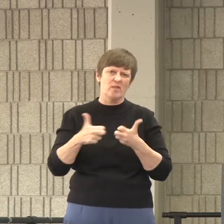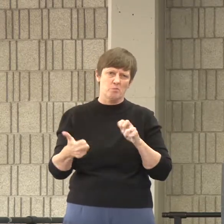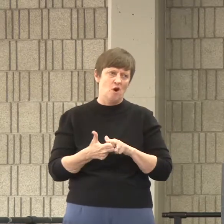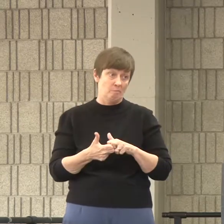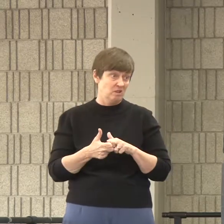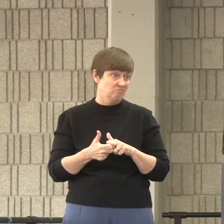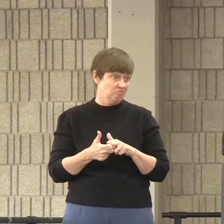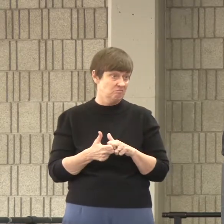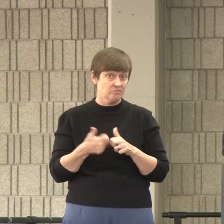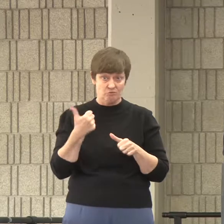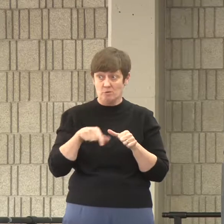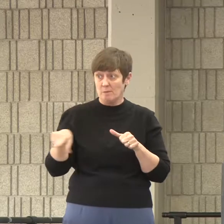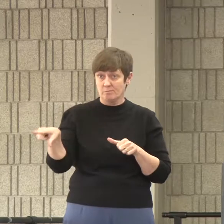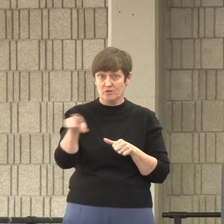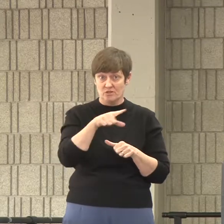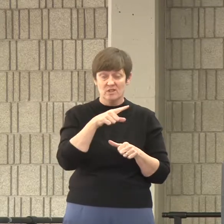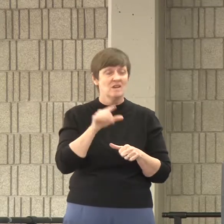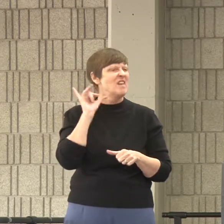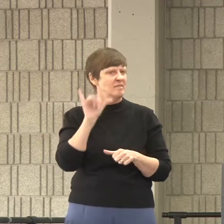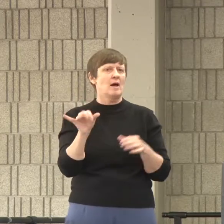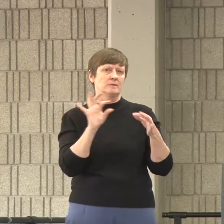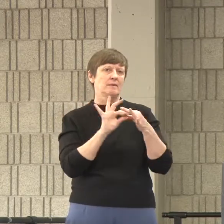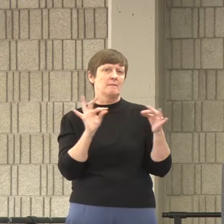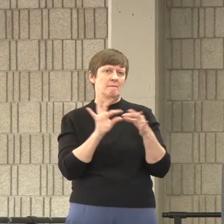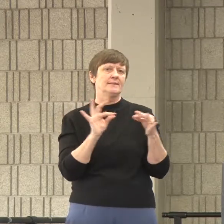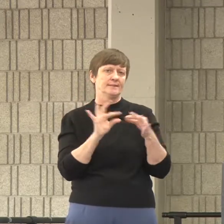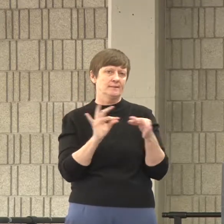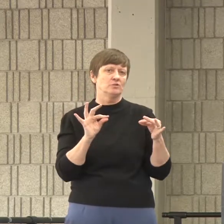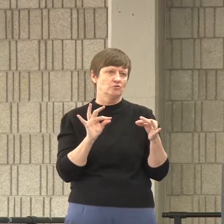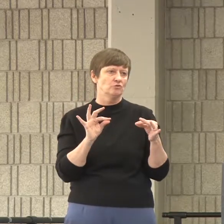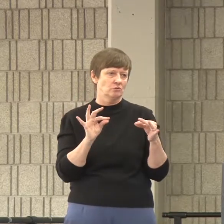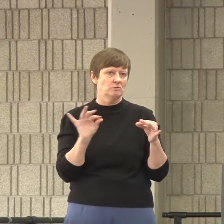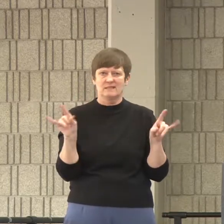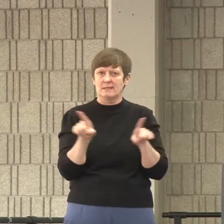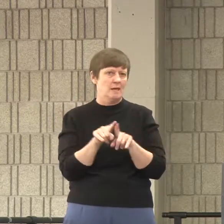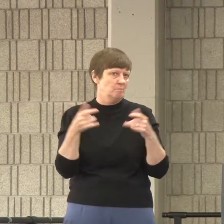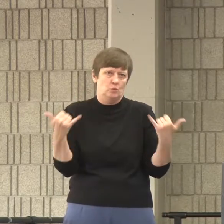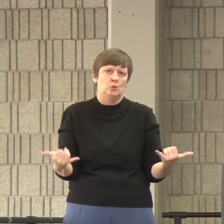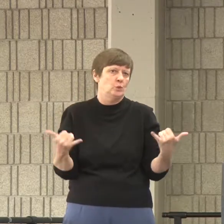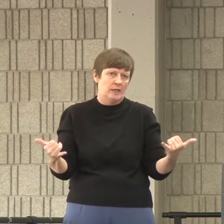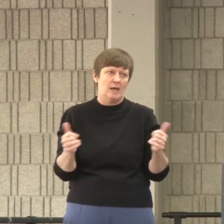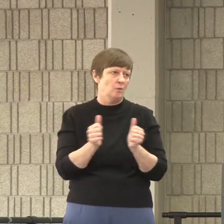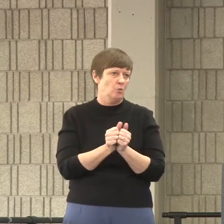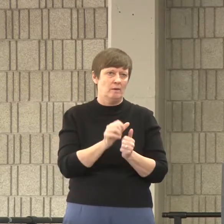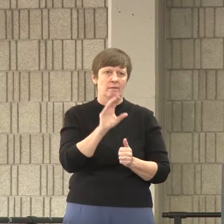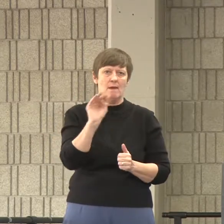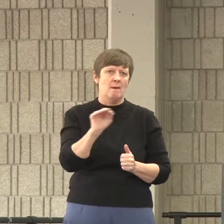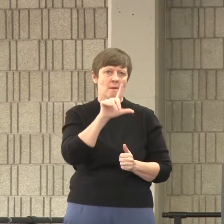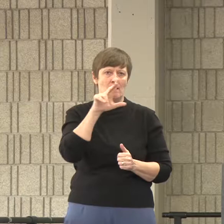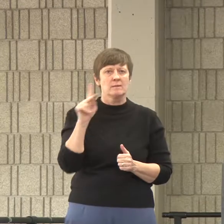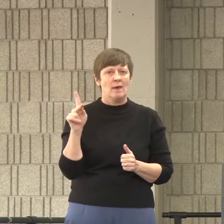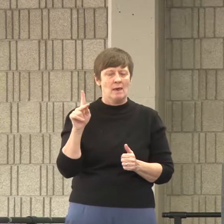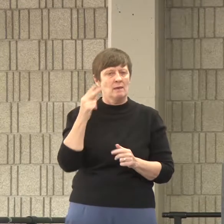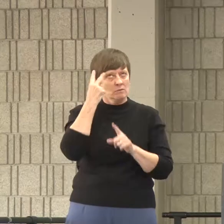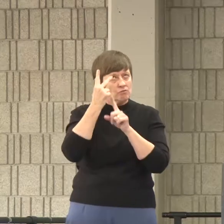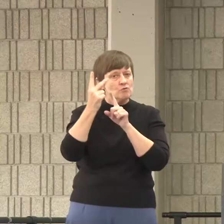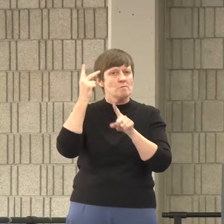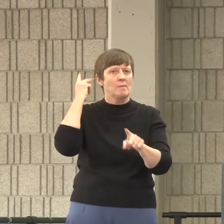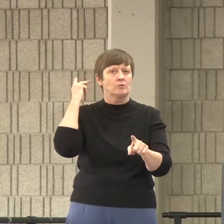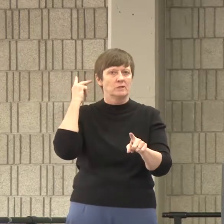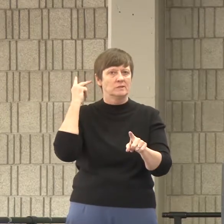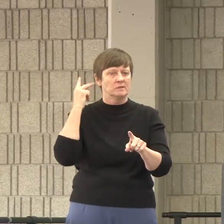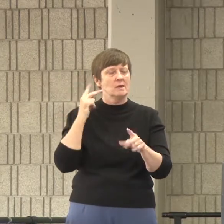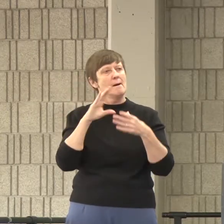me, that is the message that we have here today and Dr. King's remembrance. It's a